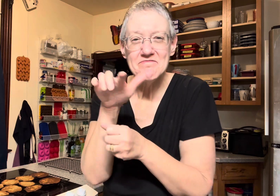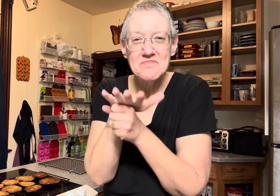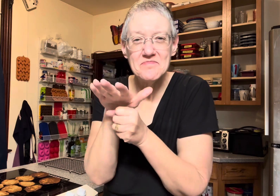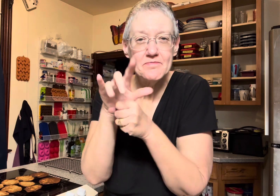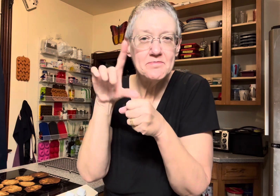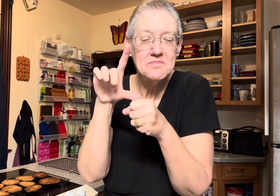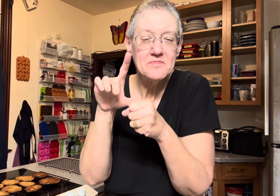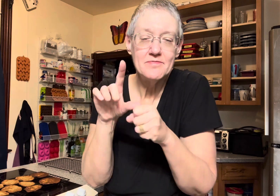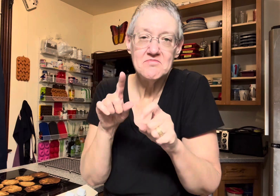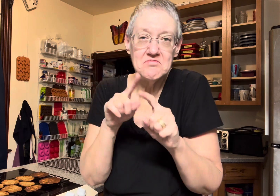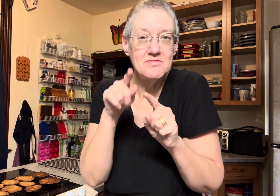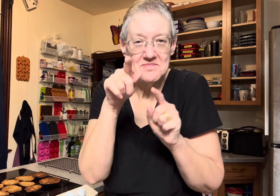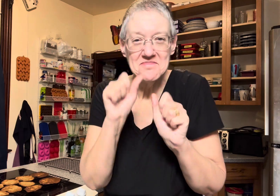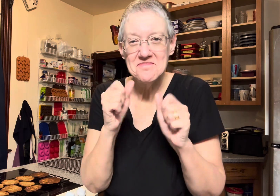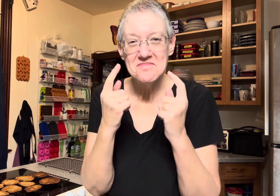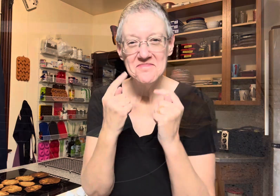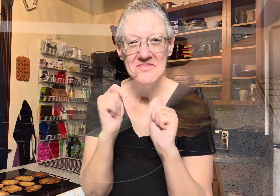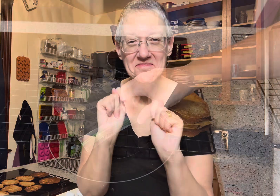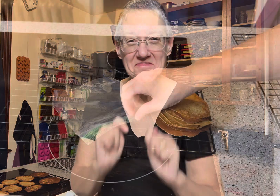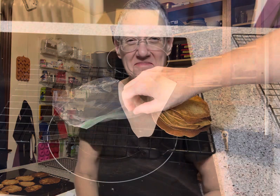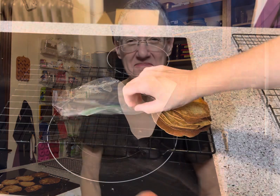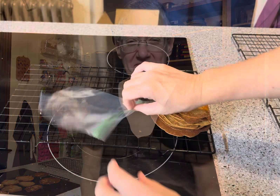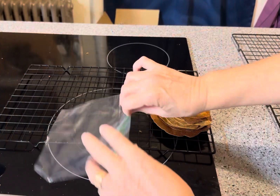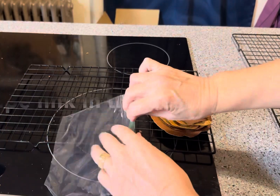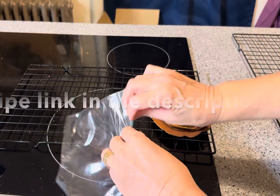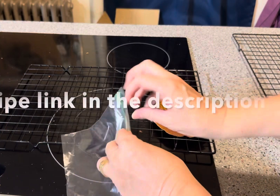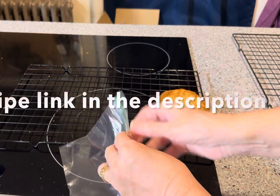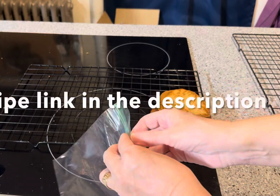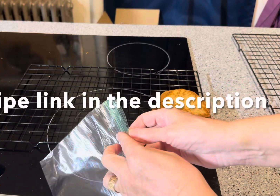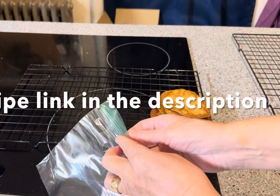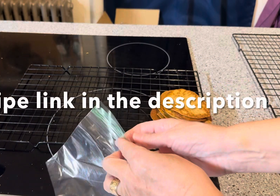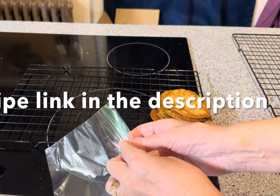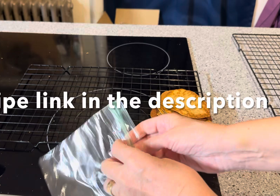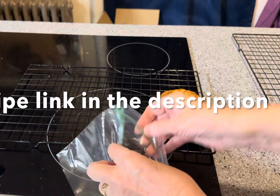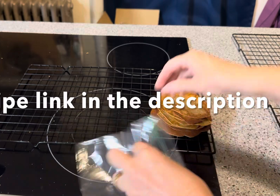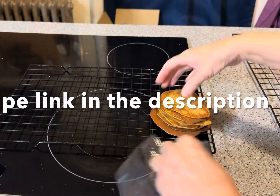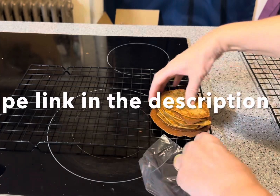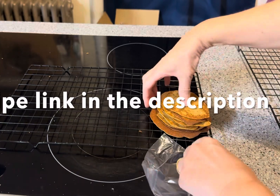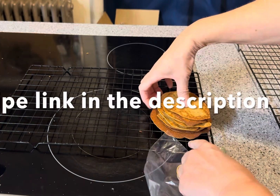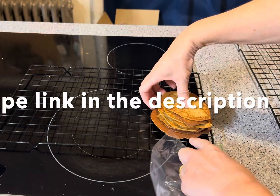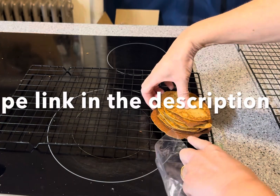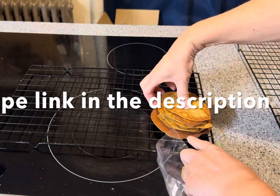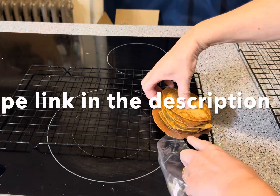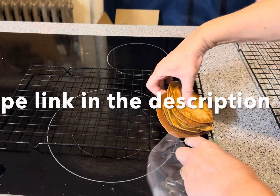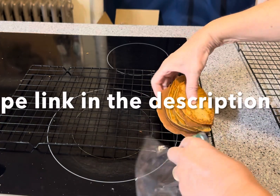and 1 ounce of cream cheese, but I'm not sure it would blend. I don't think it would be enough liquid for the blender.